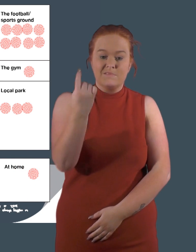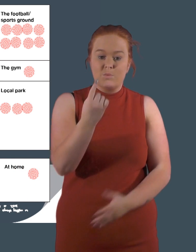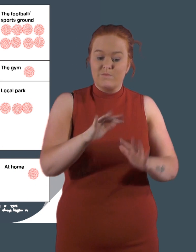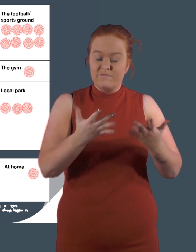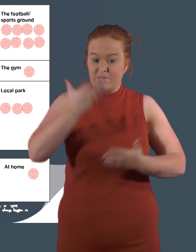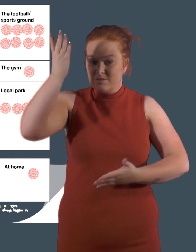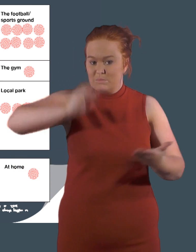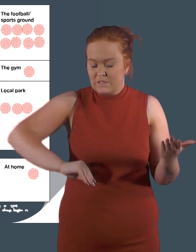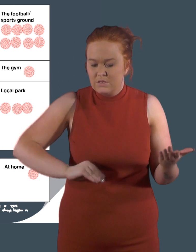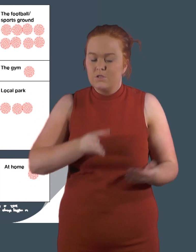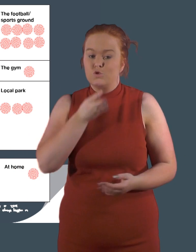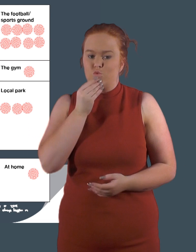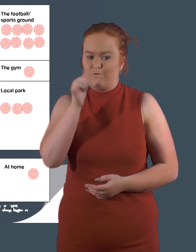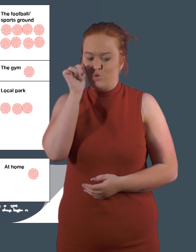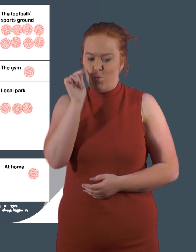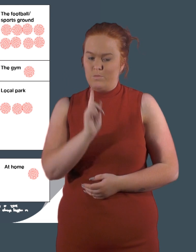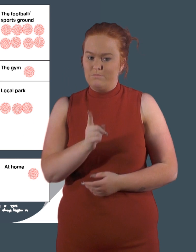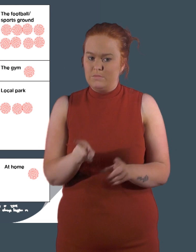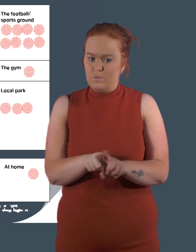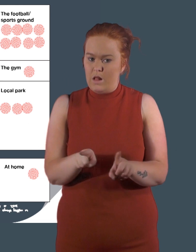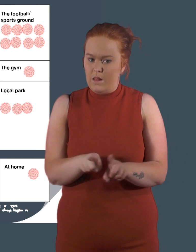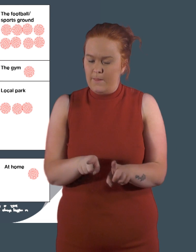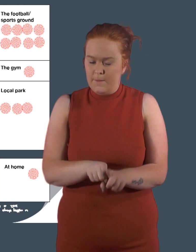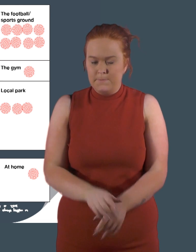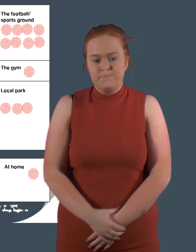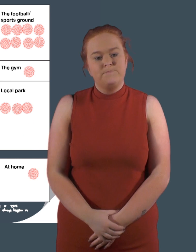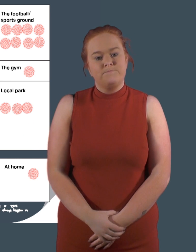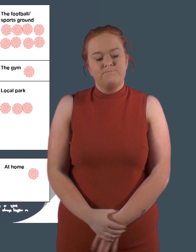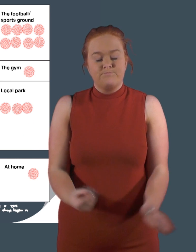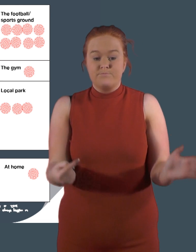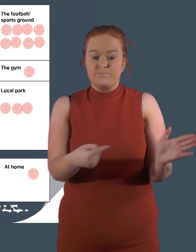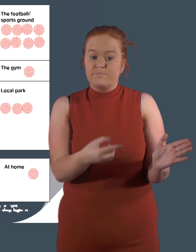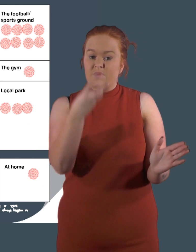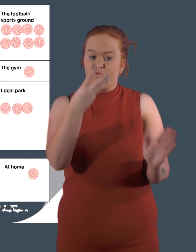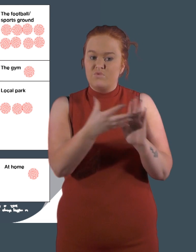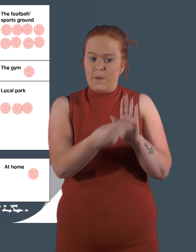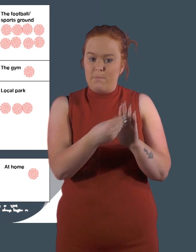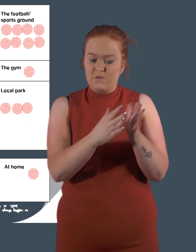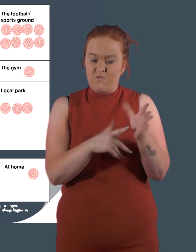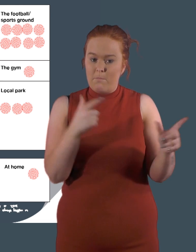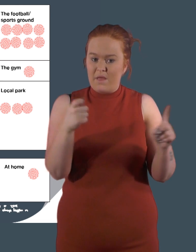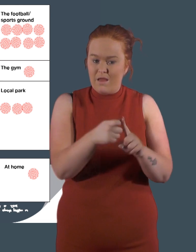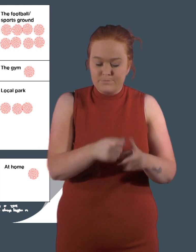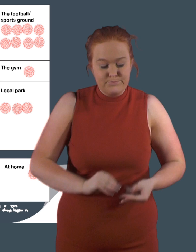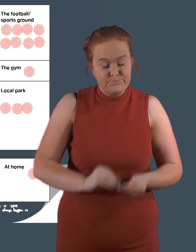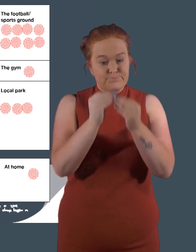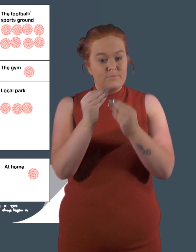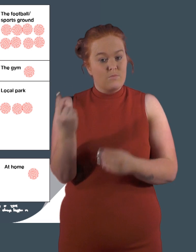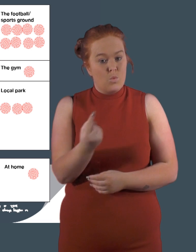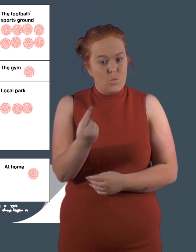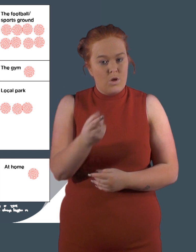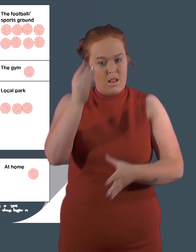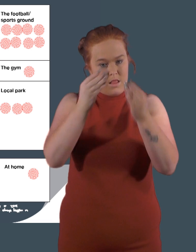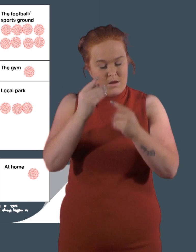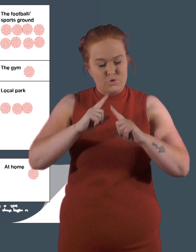here was the tutor created a kind of ranking system in which the areas where he felt that sectarianism were most likely to